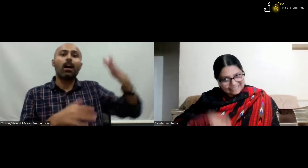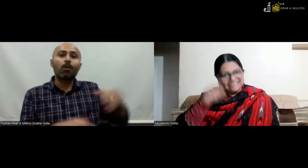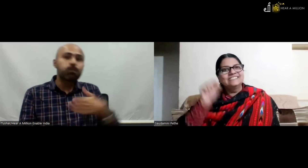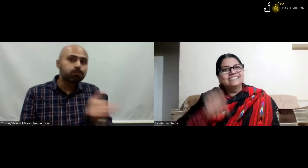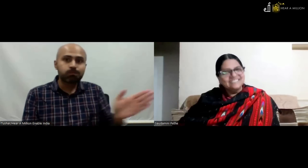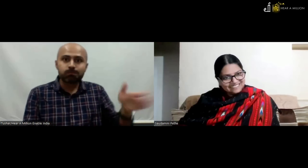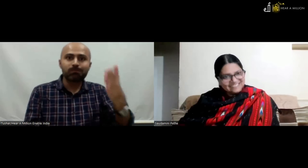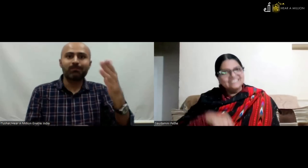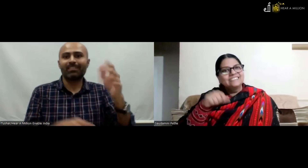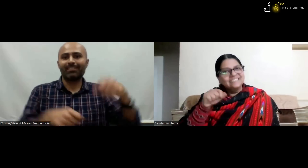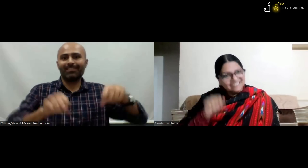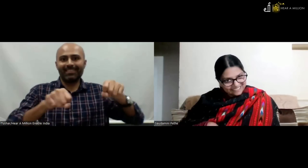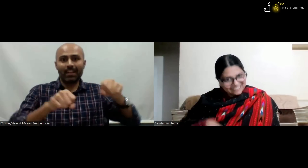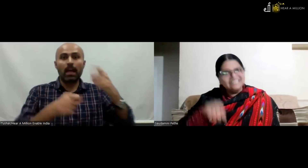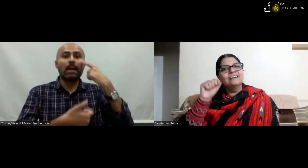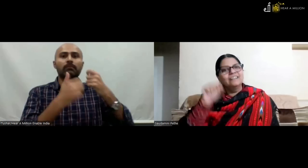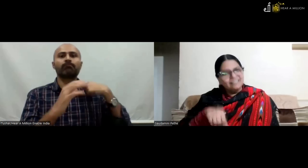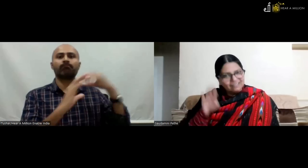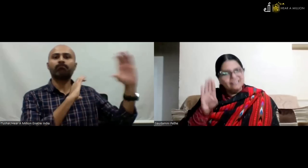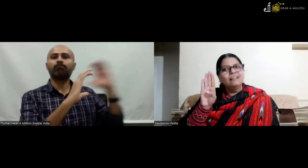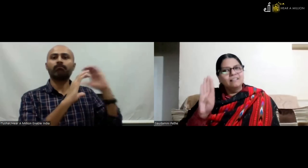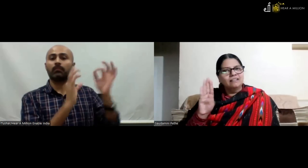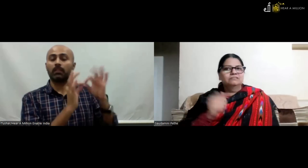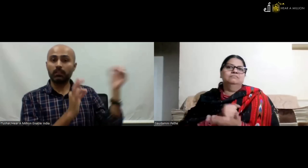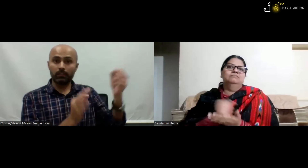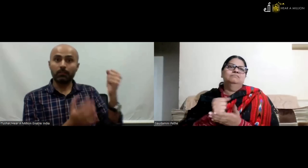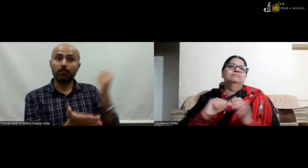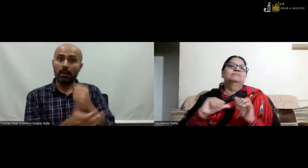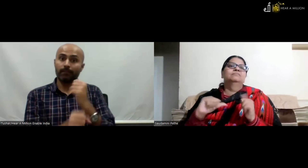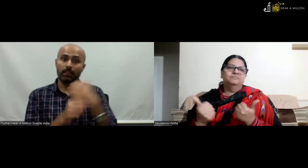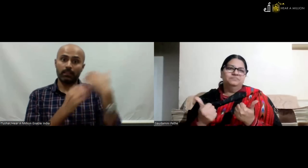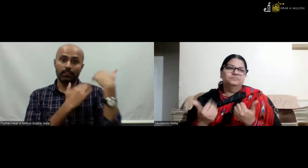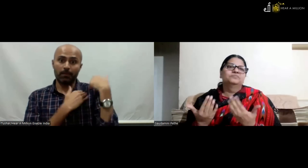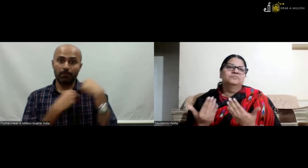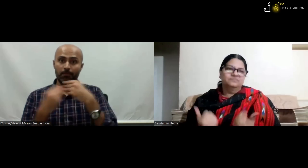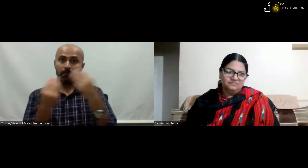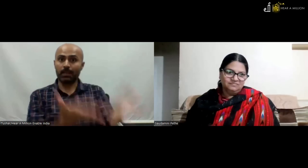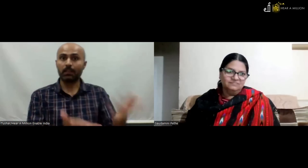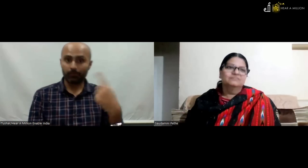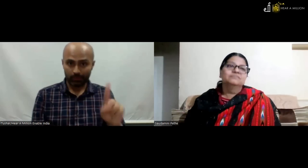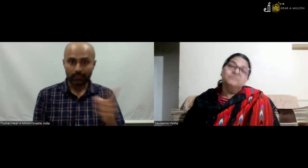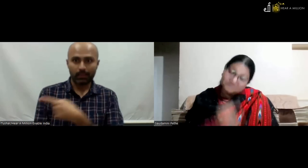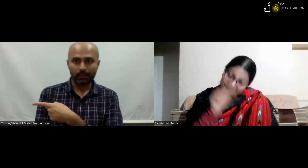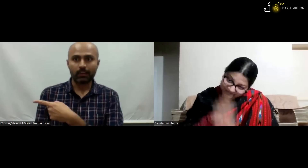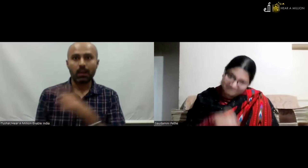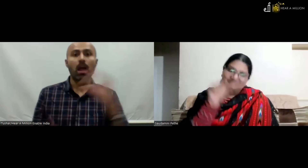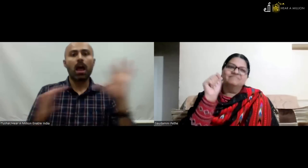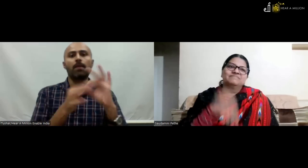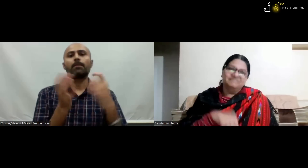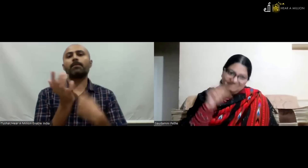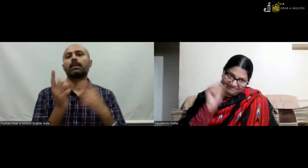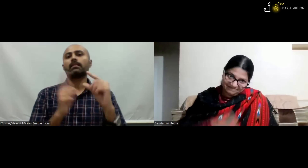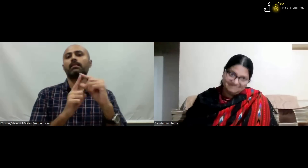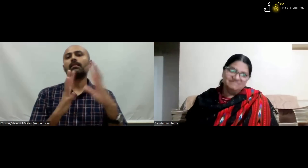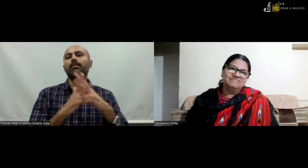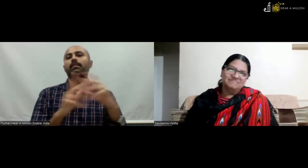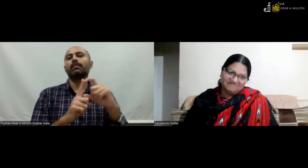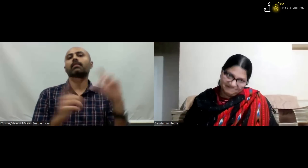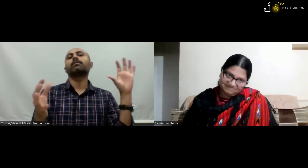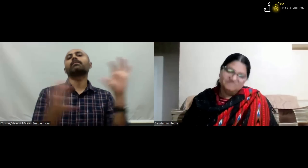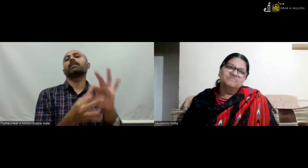understanding the questions, we need to have the interpreter. That's how we should have the interpreter, right? To